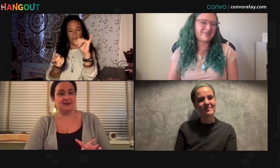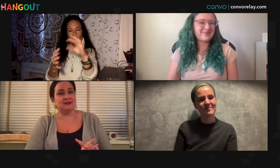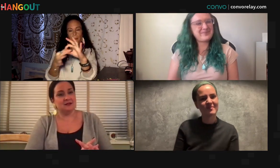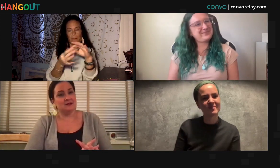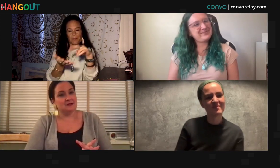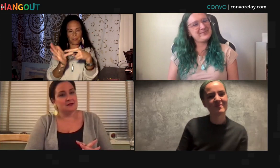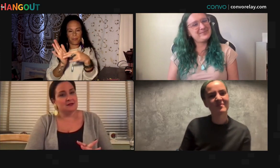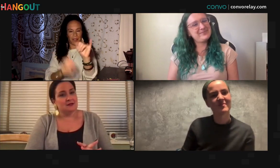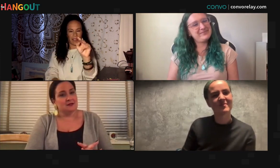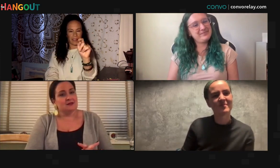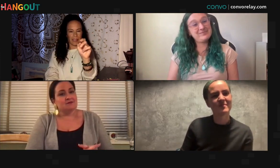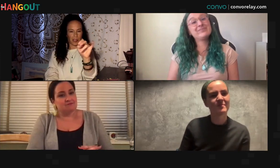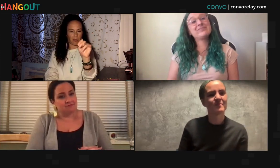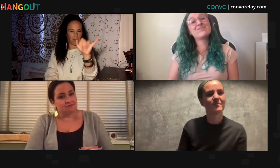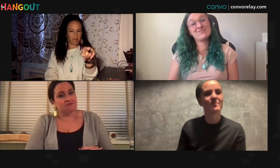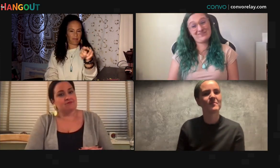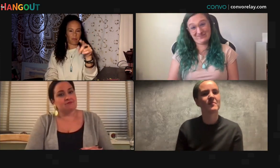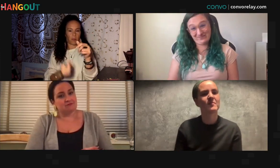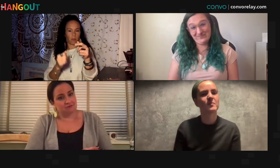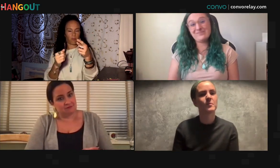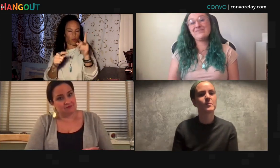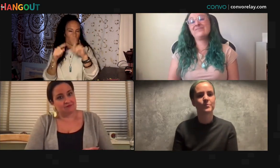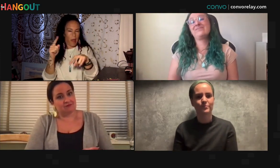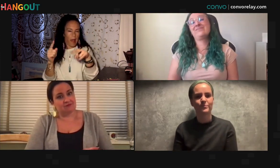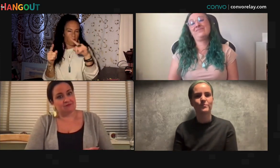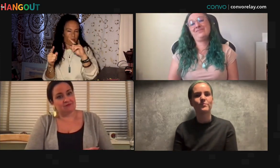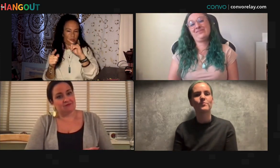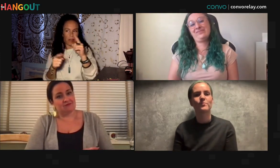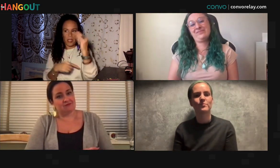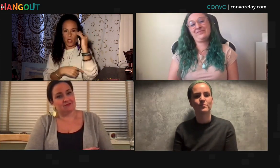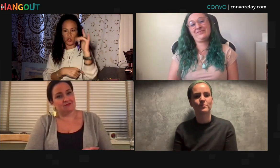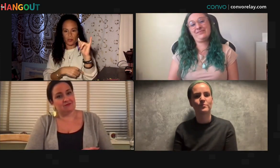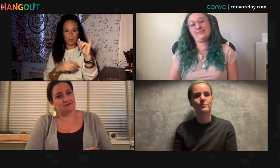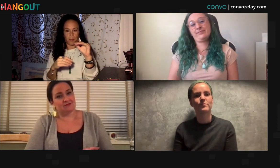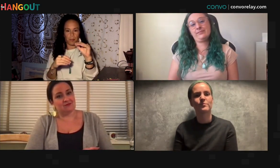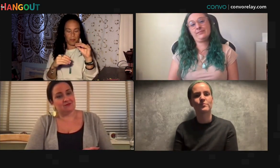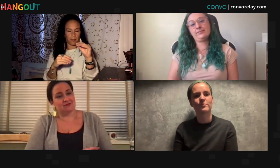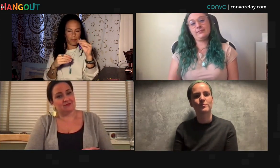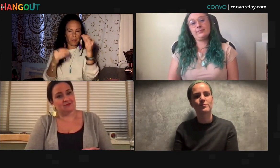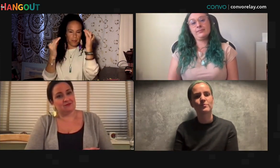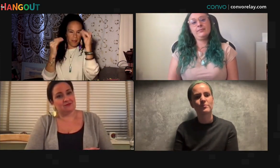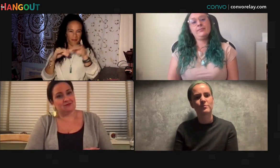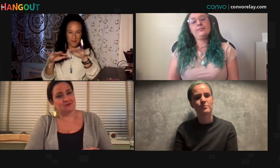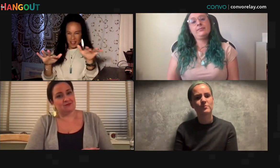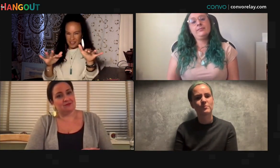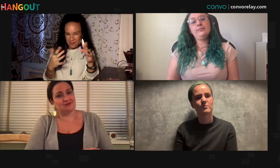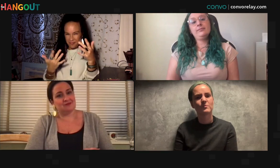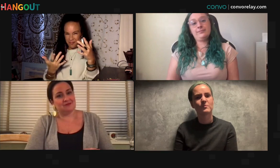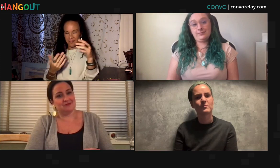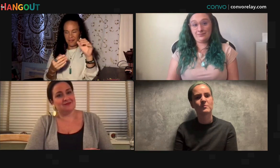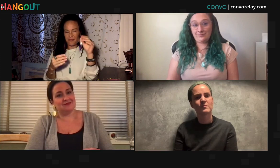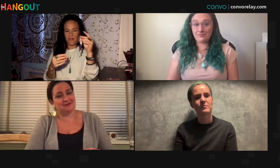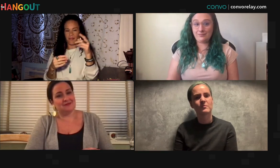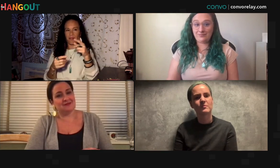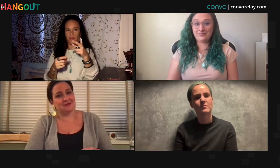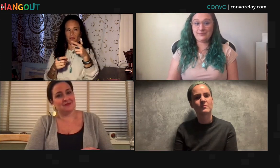journey? This is Stephanie. I think that correlates with intention. You don't consciously